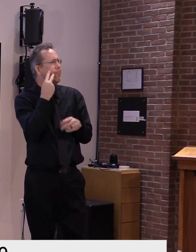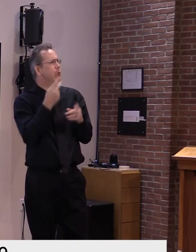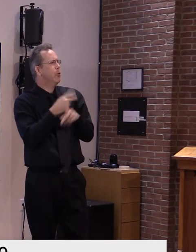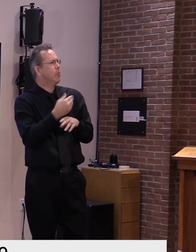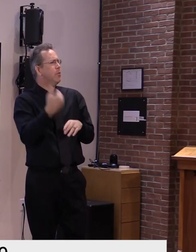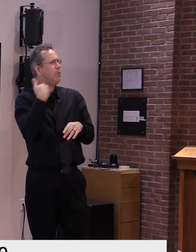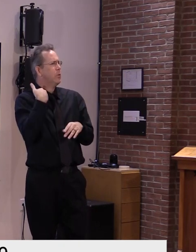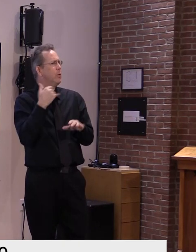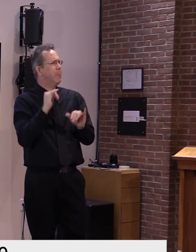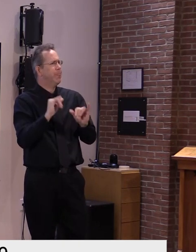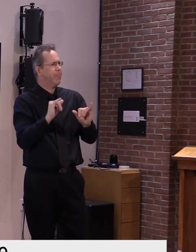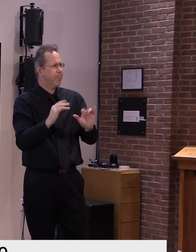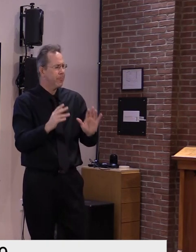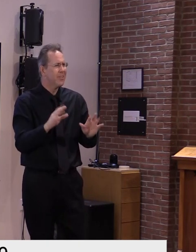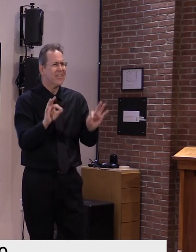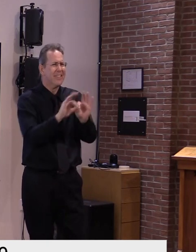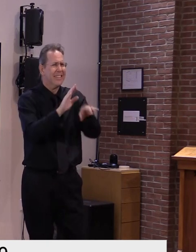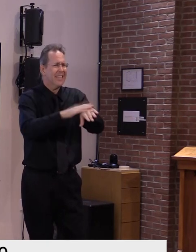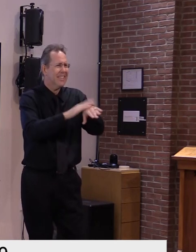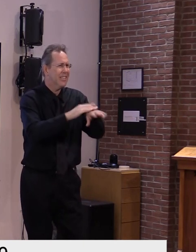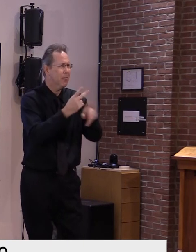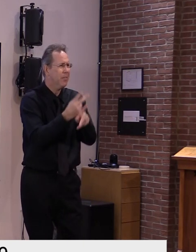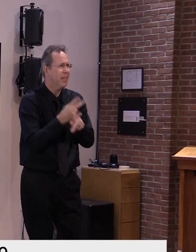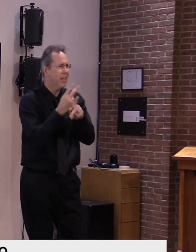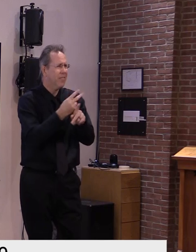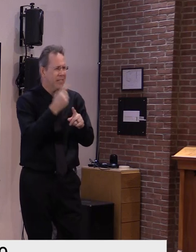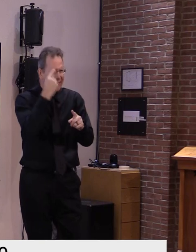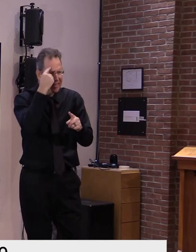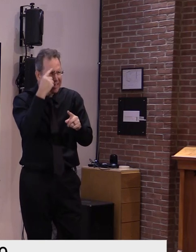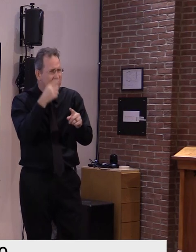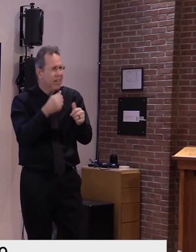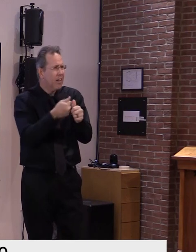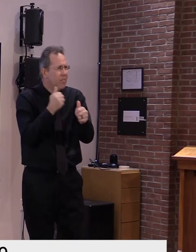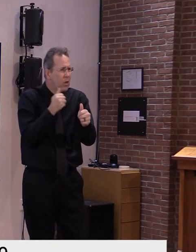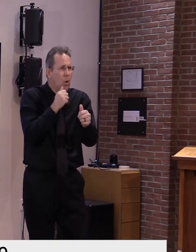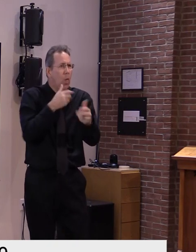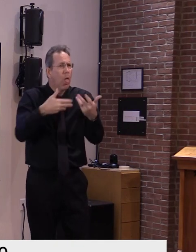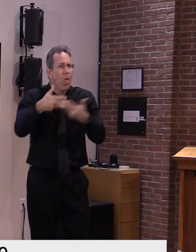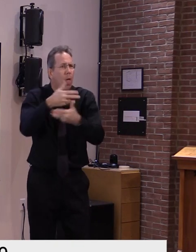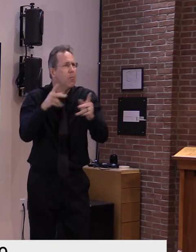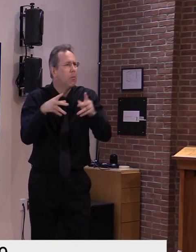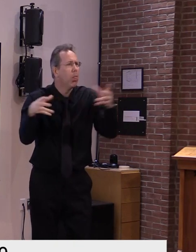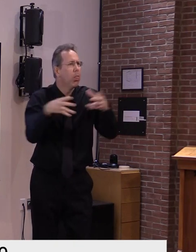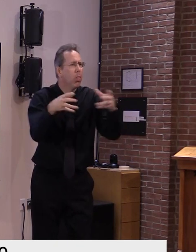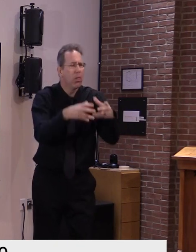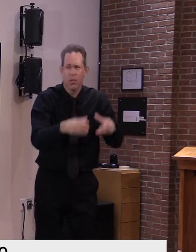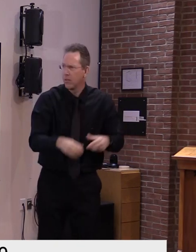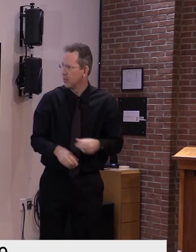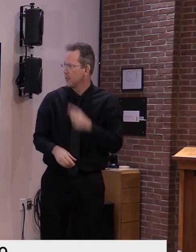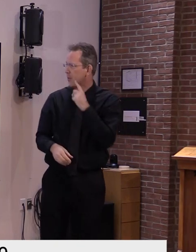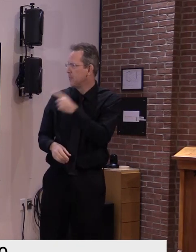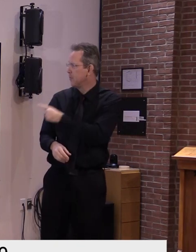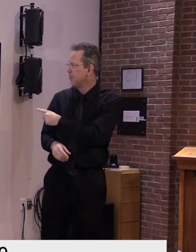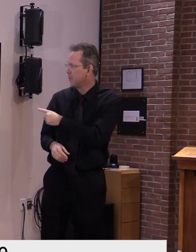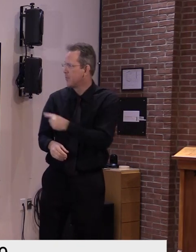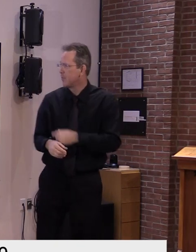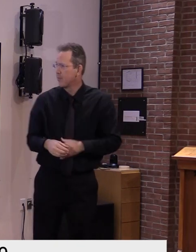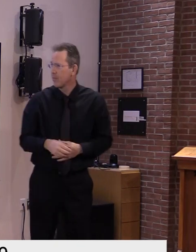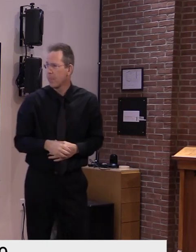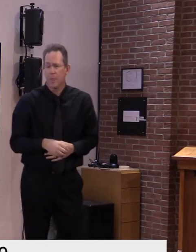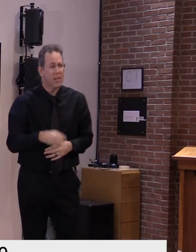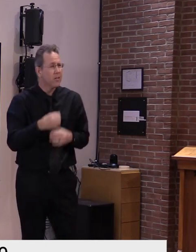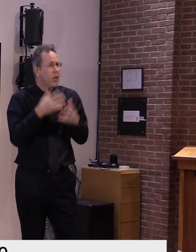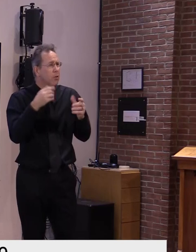can to protect ourselves and to protect others. Looking at the reported cases over the past 3 weeks, we can see